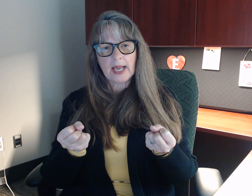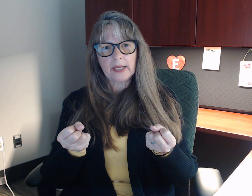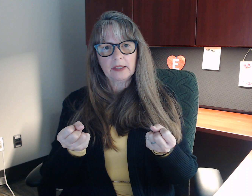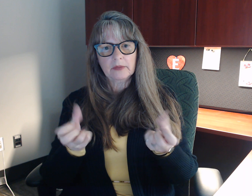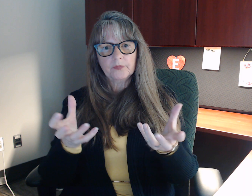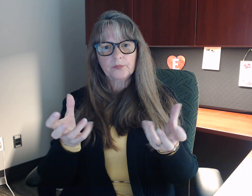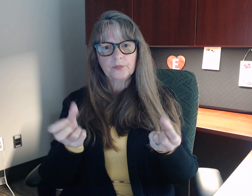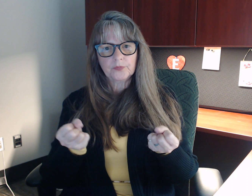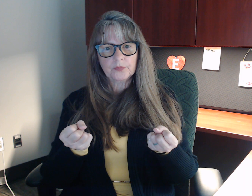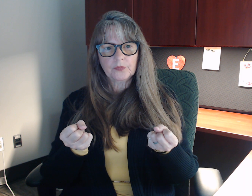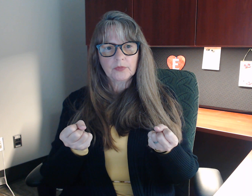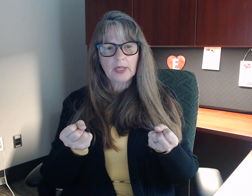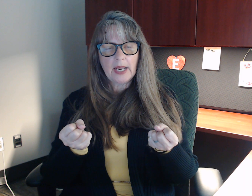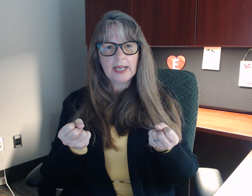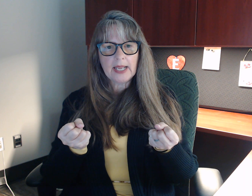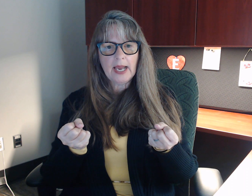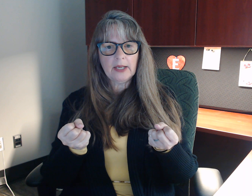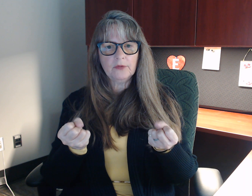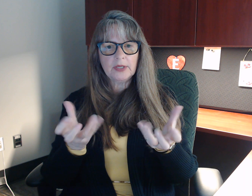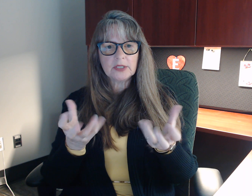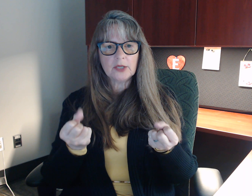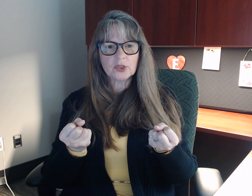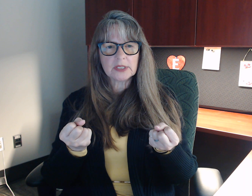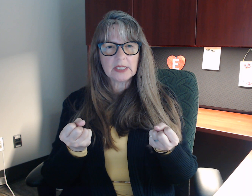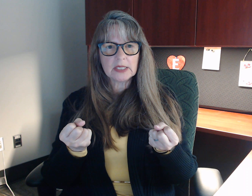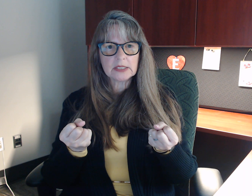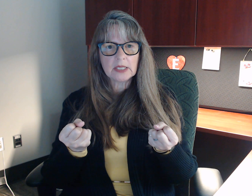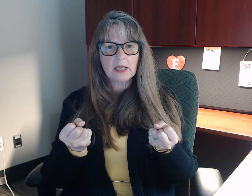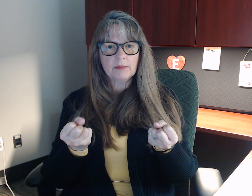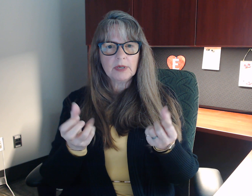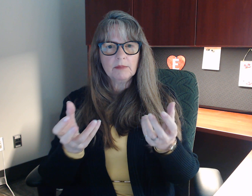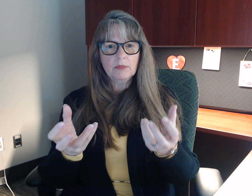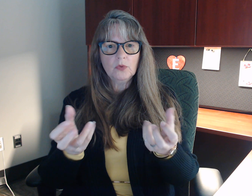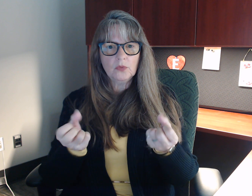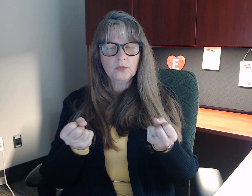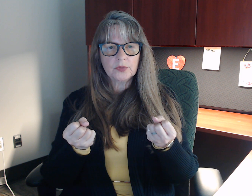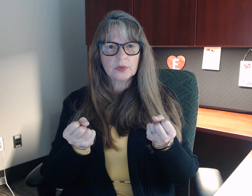sign. And it it's not just this, but it moves.